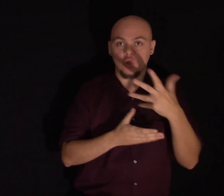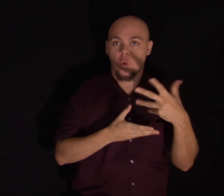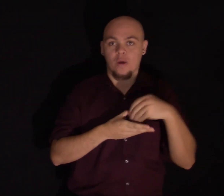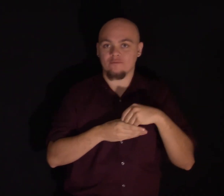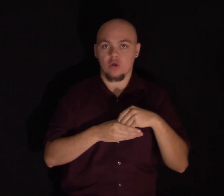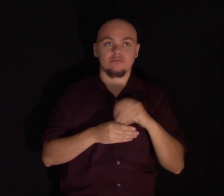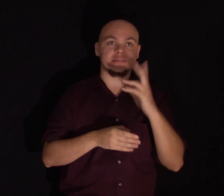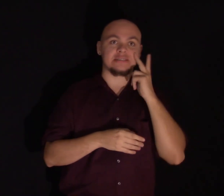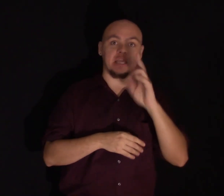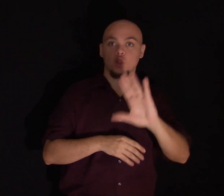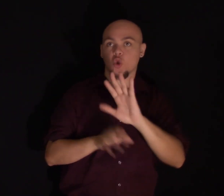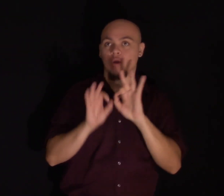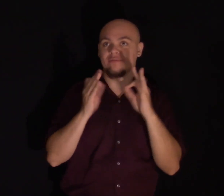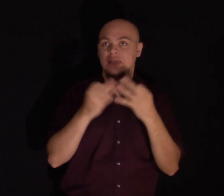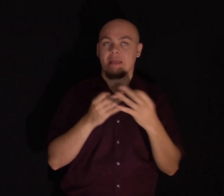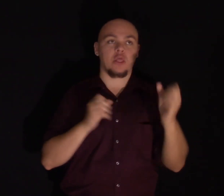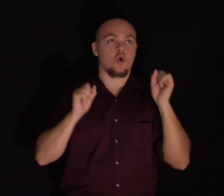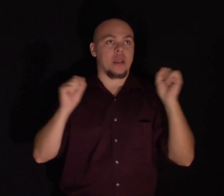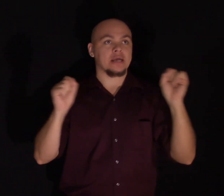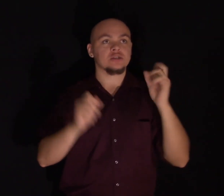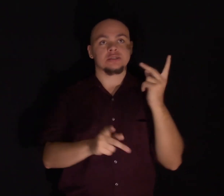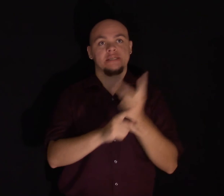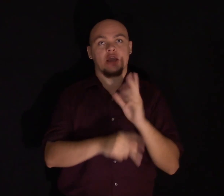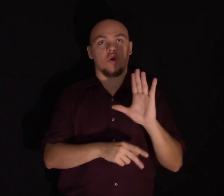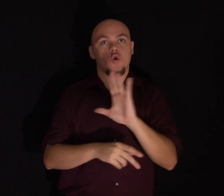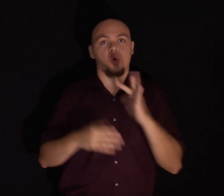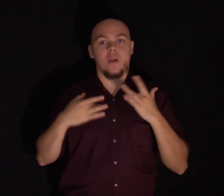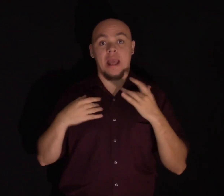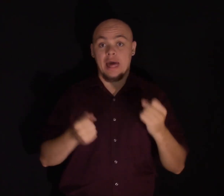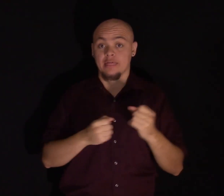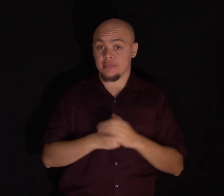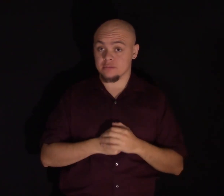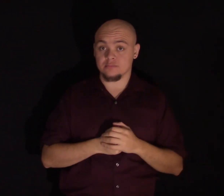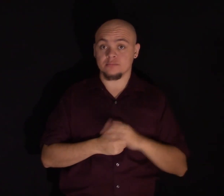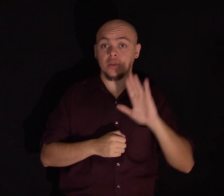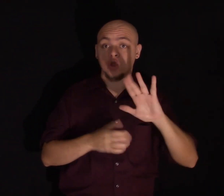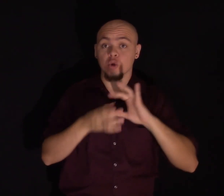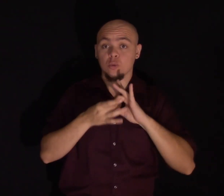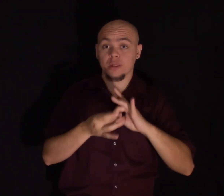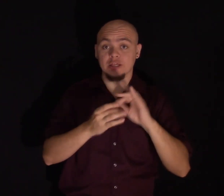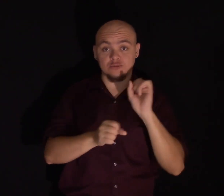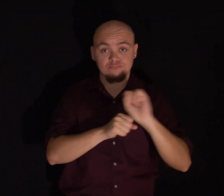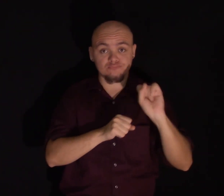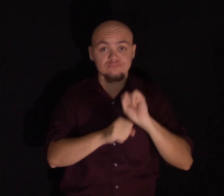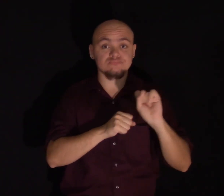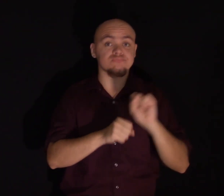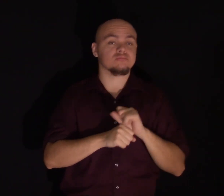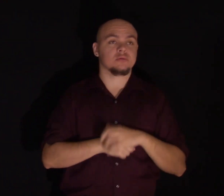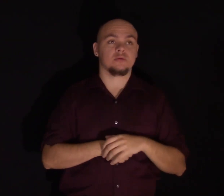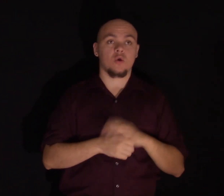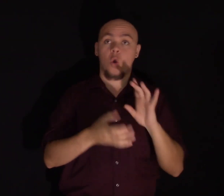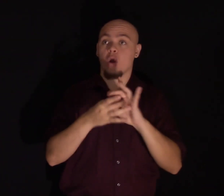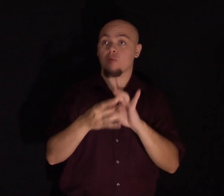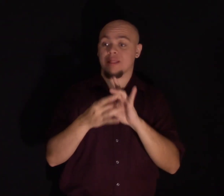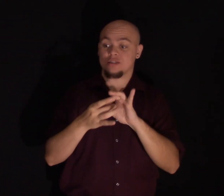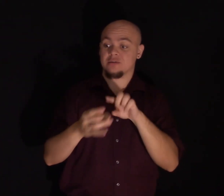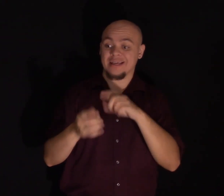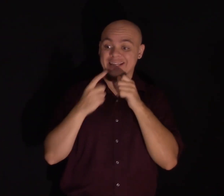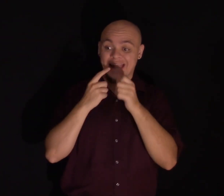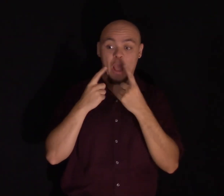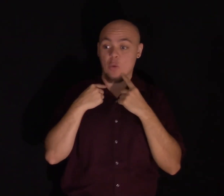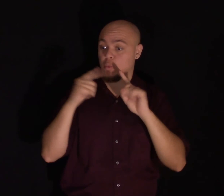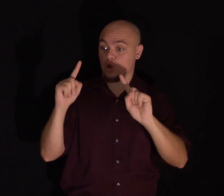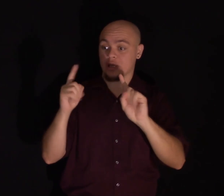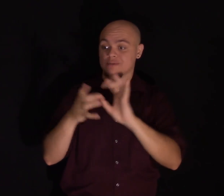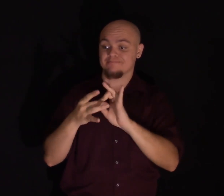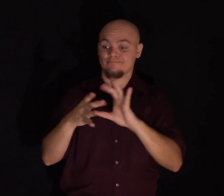like seeing your family or exercising and taking care of your health working on your relationship or getting out of a relationship that isn't working